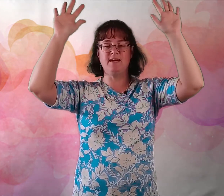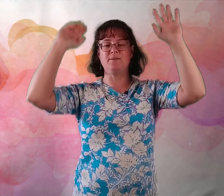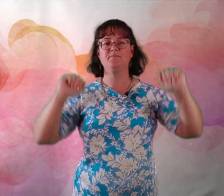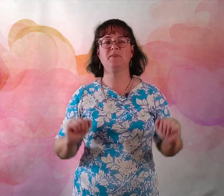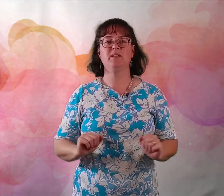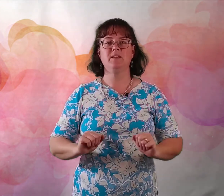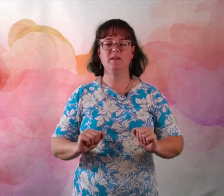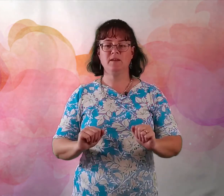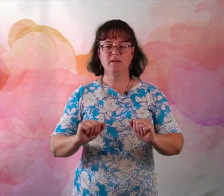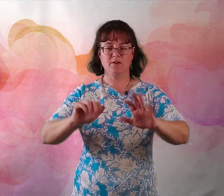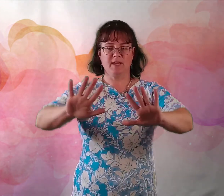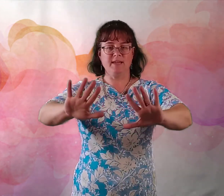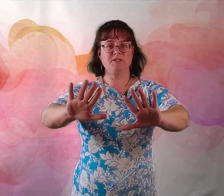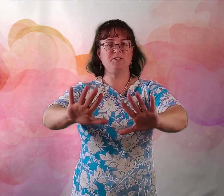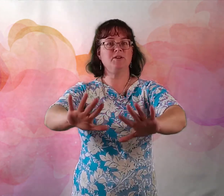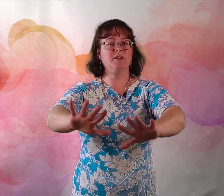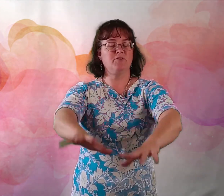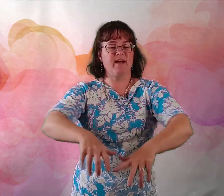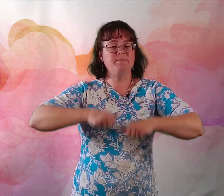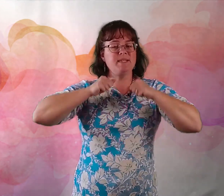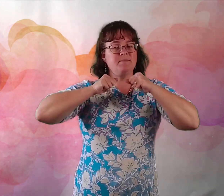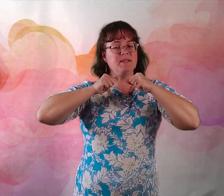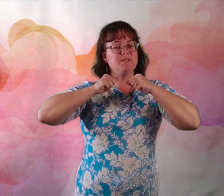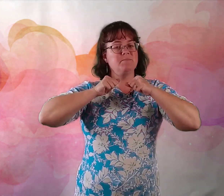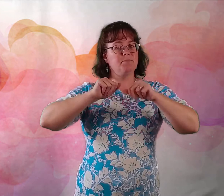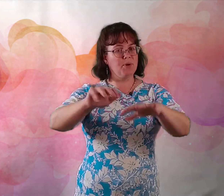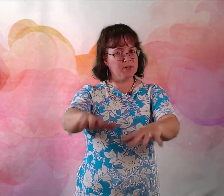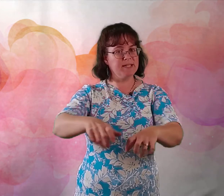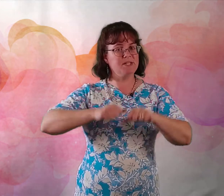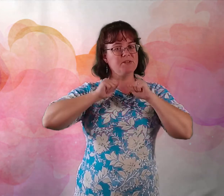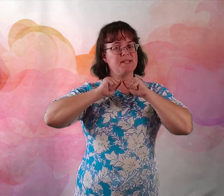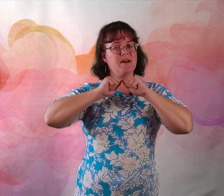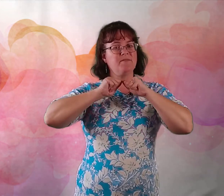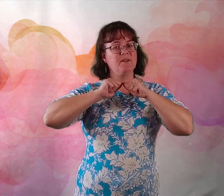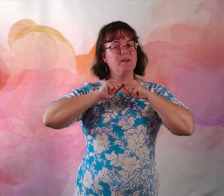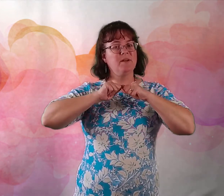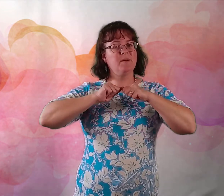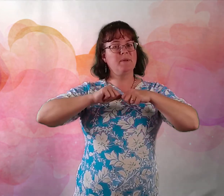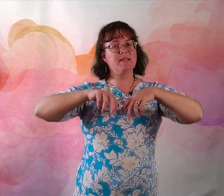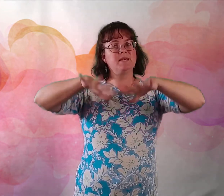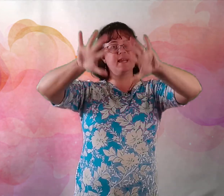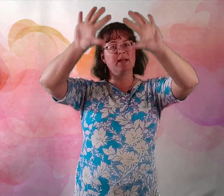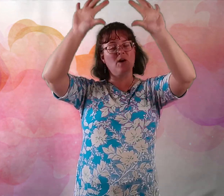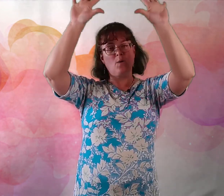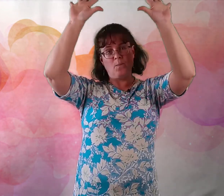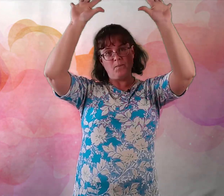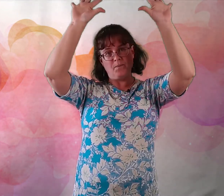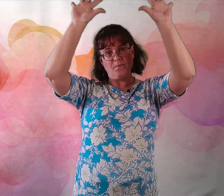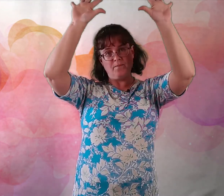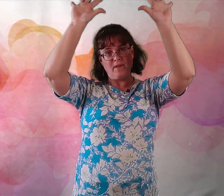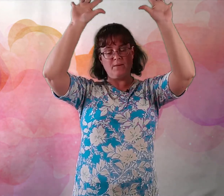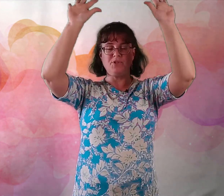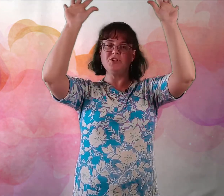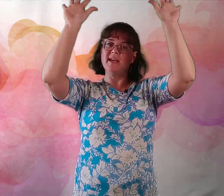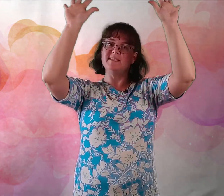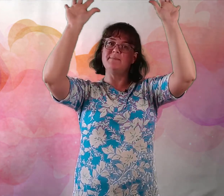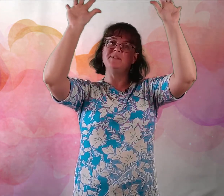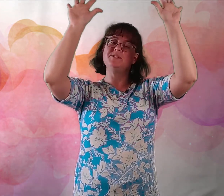air. Okay, so you're going to grab something, pull it to yourself, but then let it go. And put your hands up and